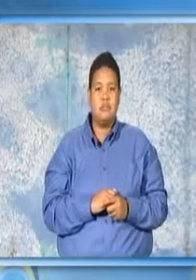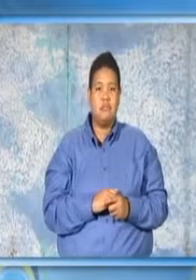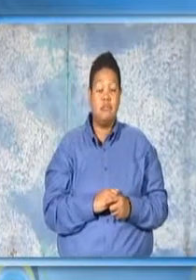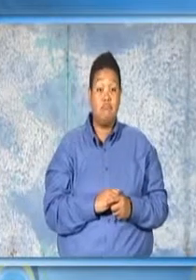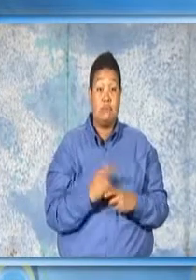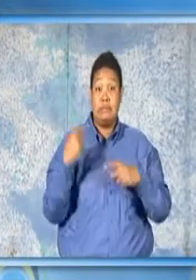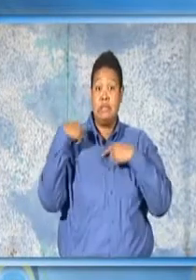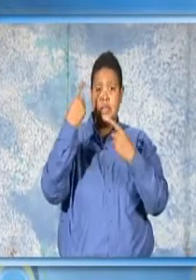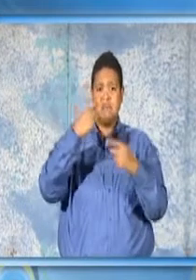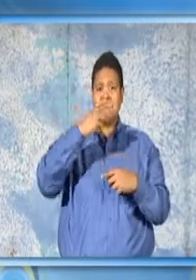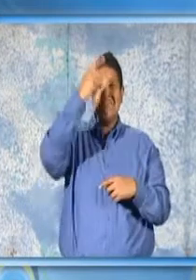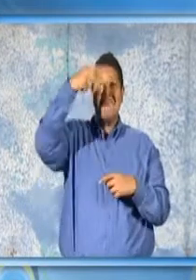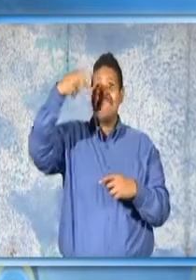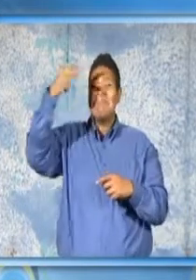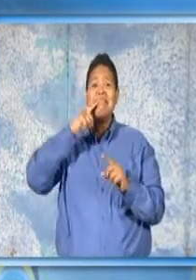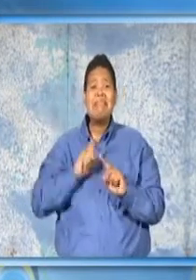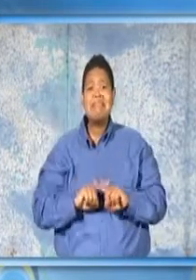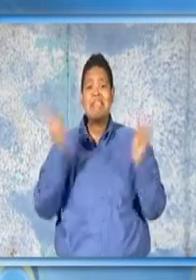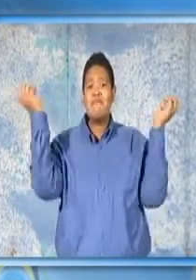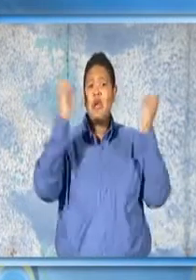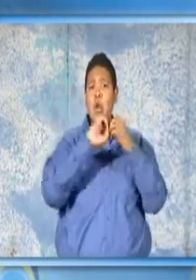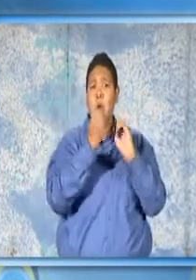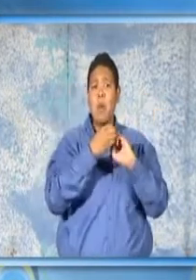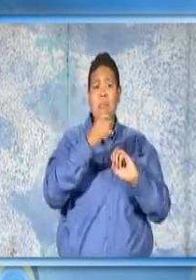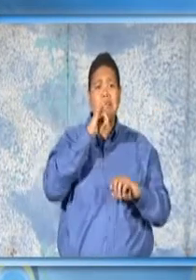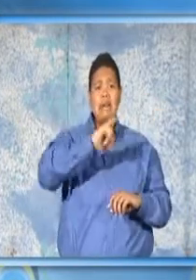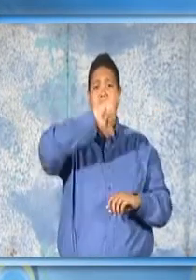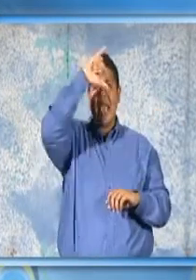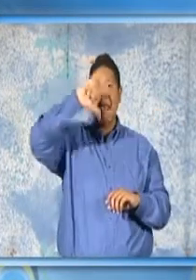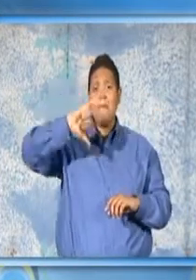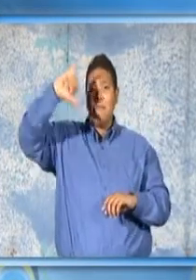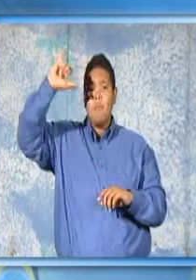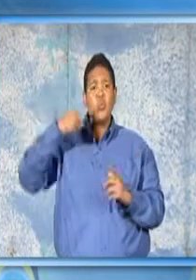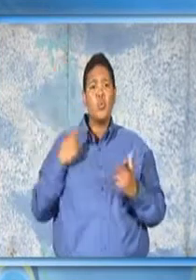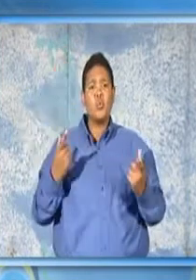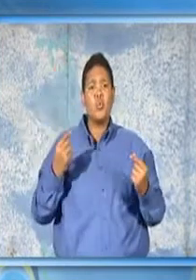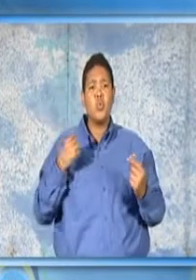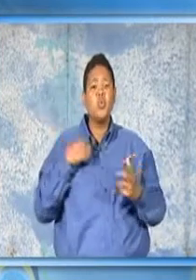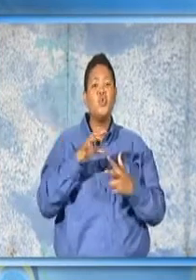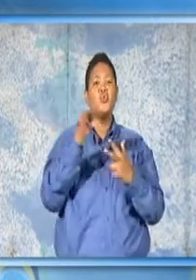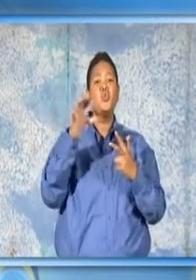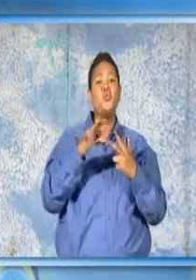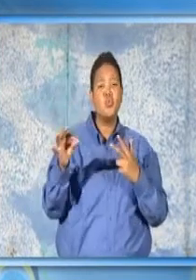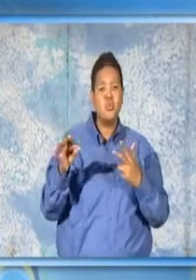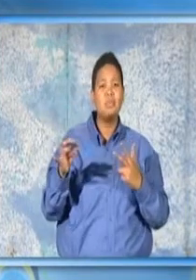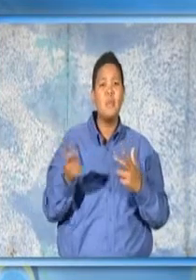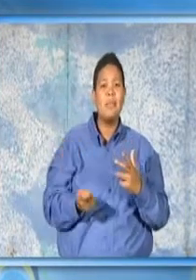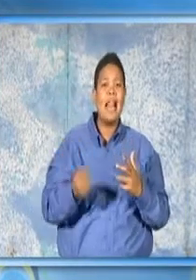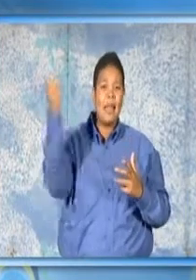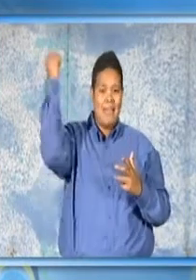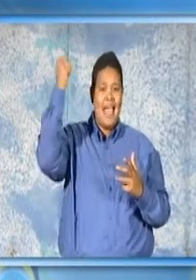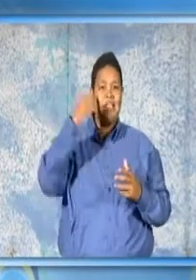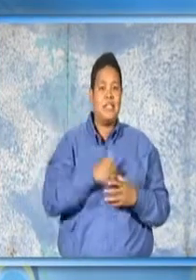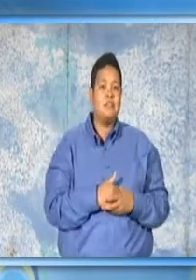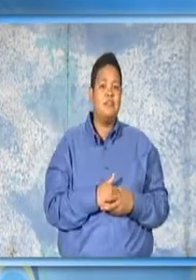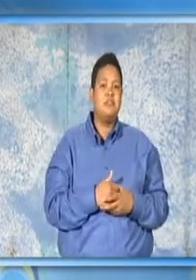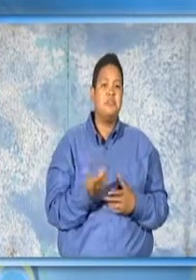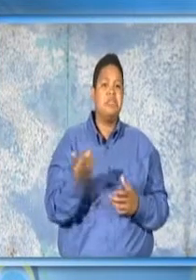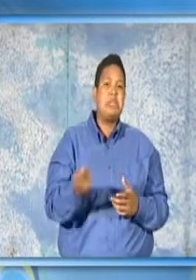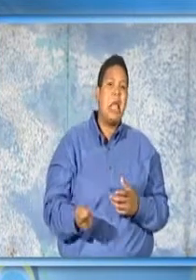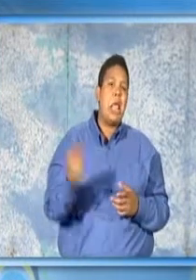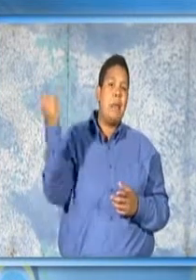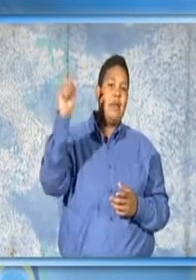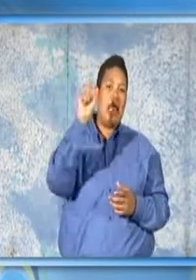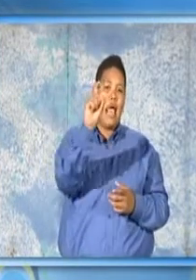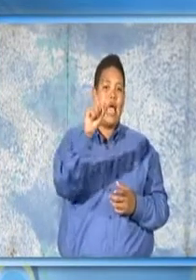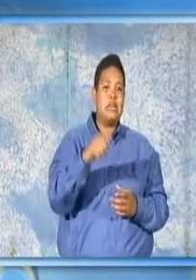Since none of the coefficients are numerically equal, we choose a variable to eliminate. Let us eliminate the